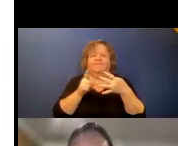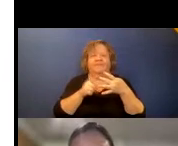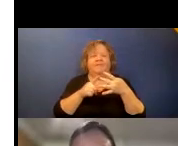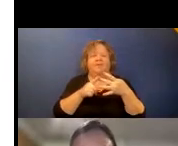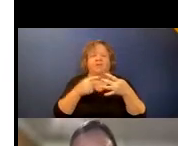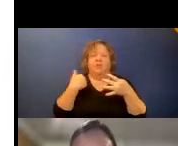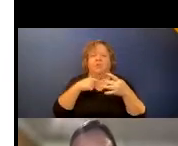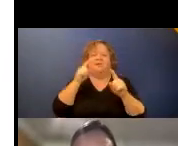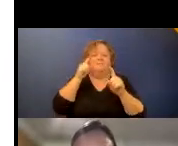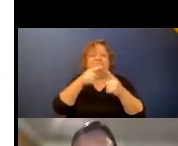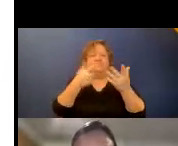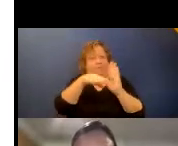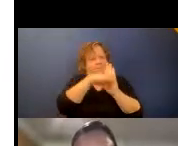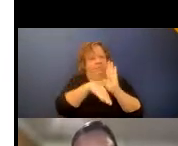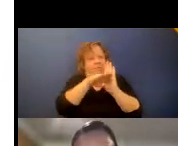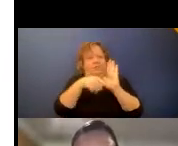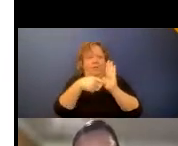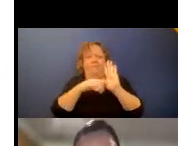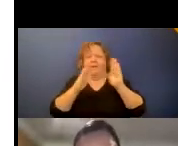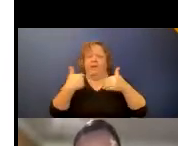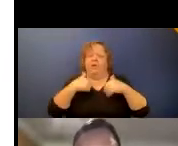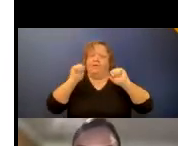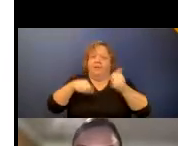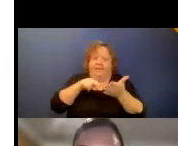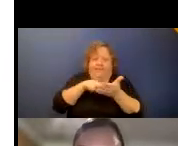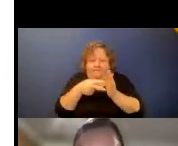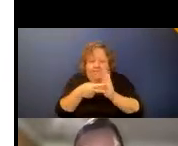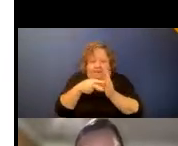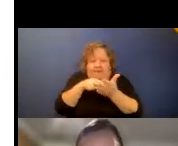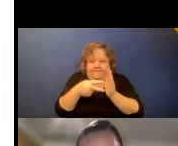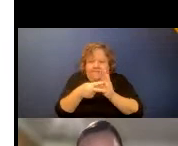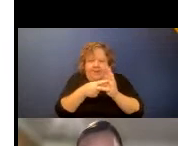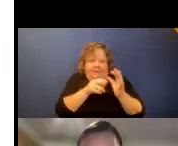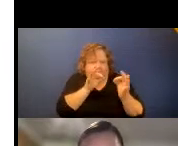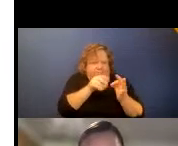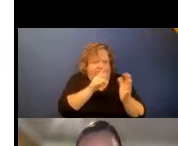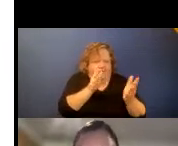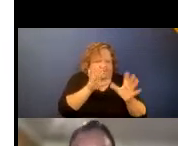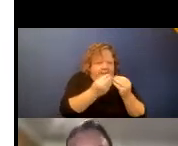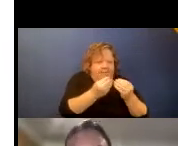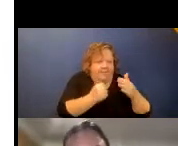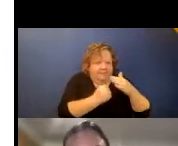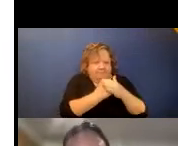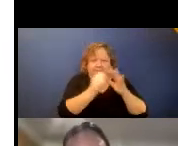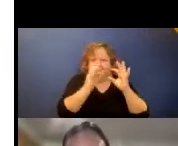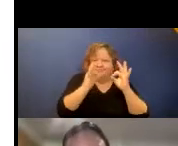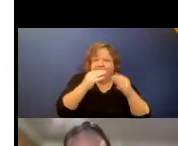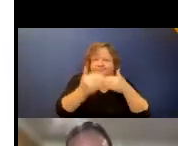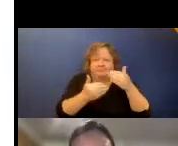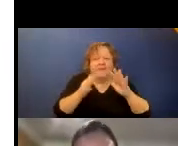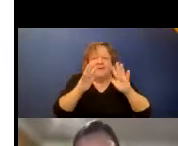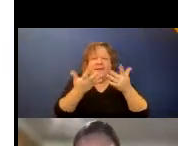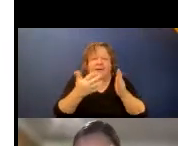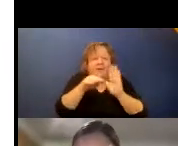designing a program, then actually sort of carrying it out. How do you identify bias? And then how do you address bias